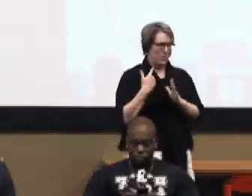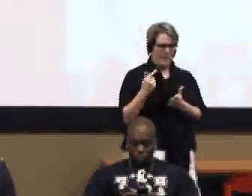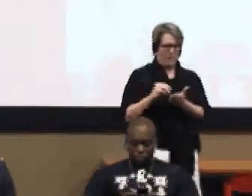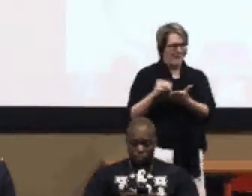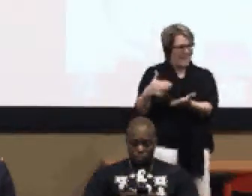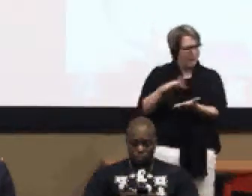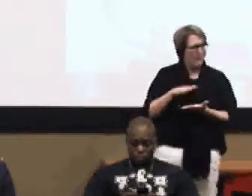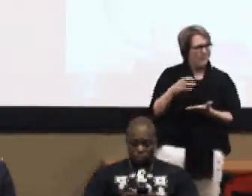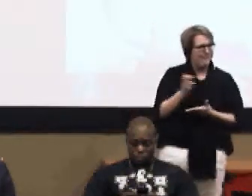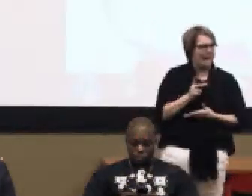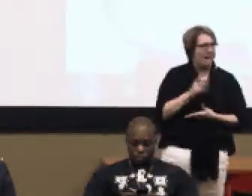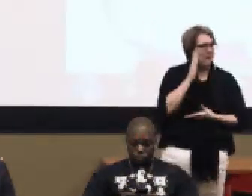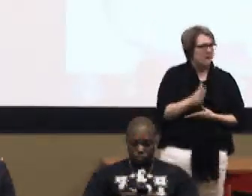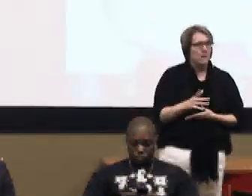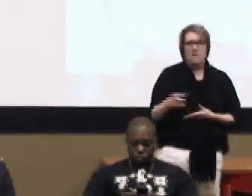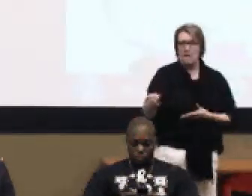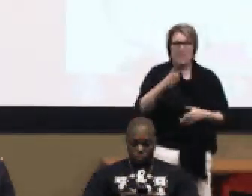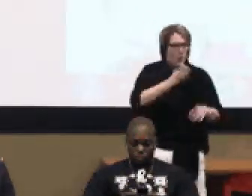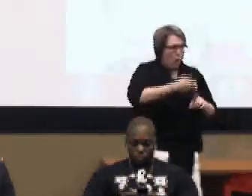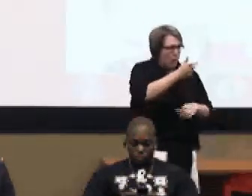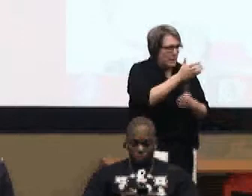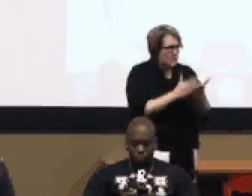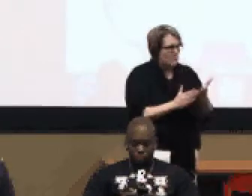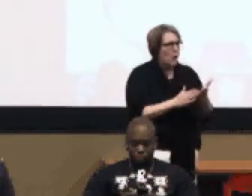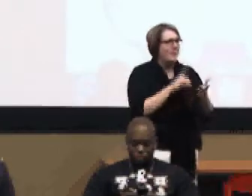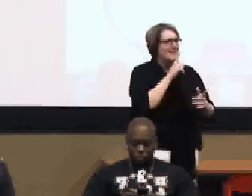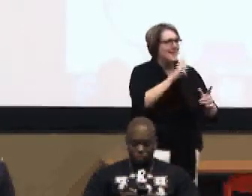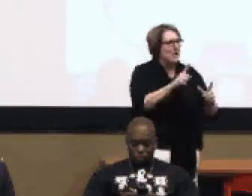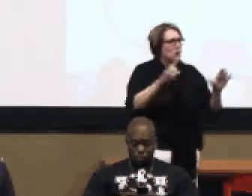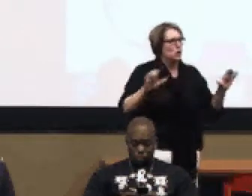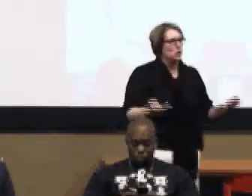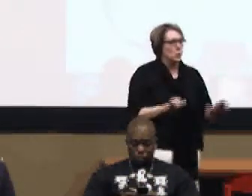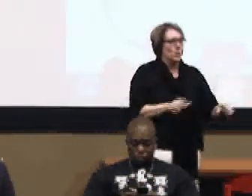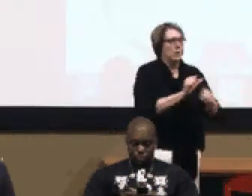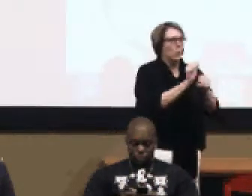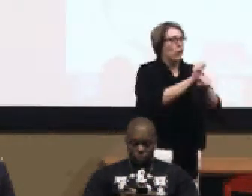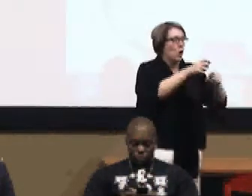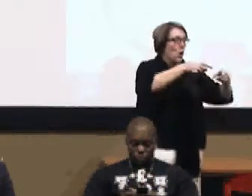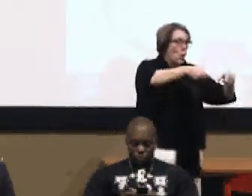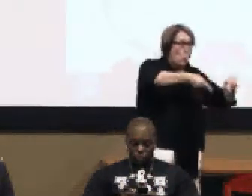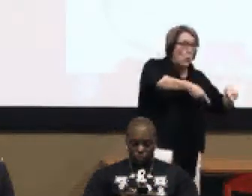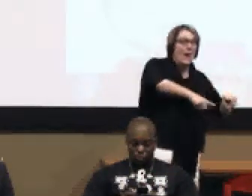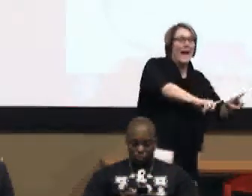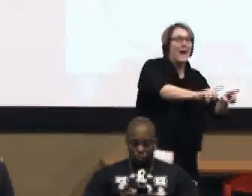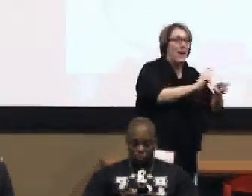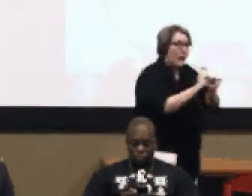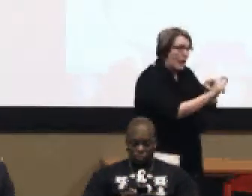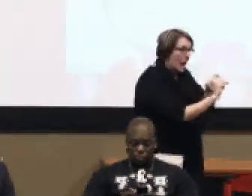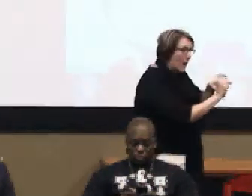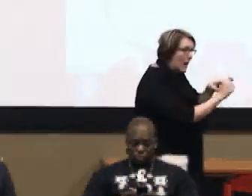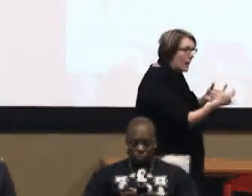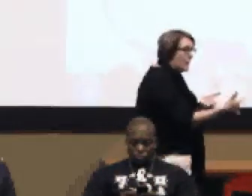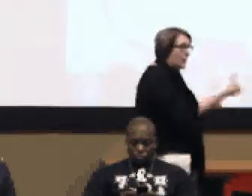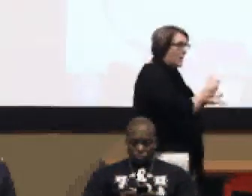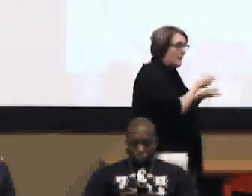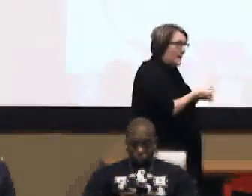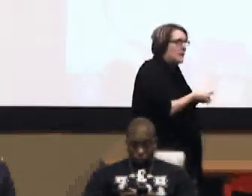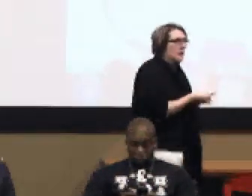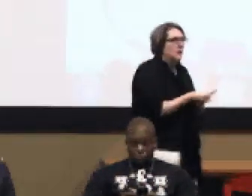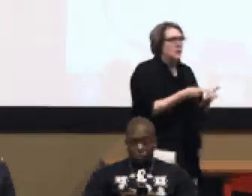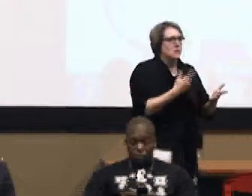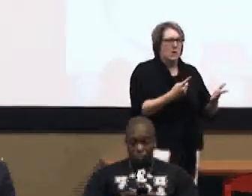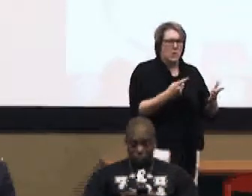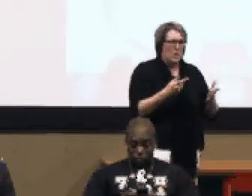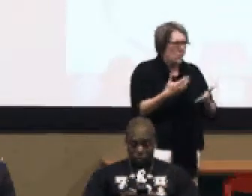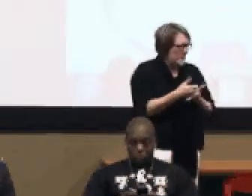back. And two, actually the hardest part about it is like actually doing work while you're raising money. That's so exactly right. Raising money is a huge pain in